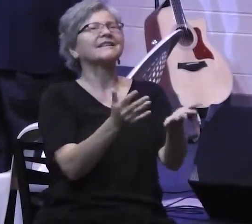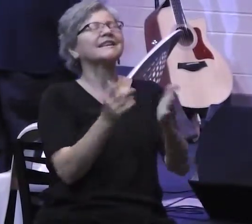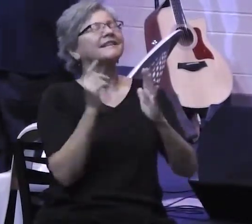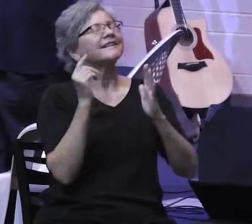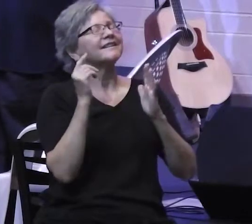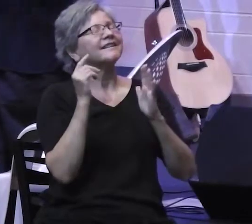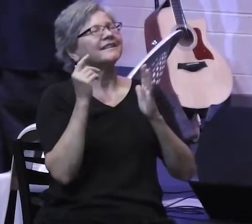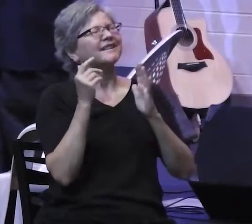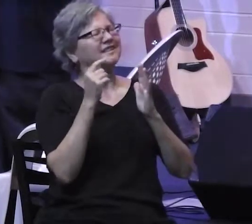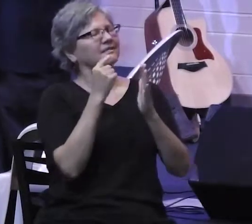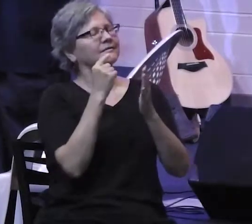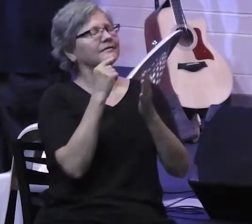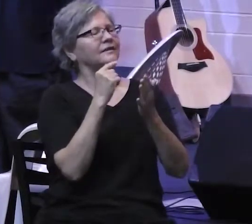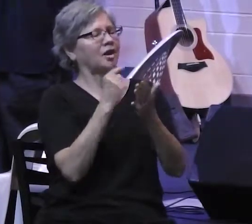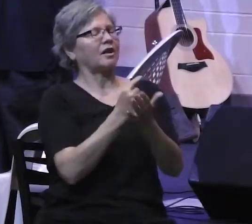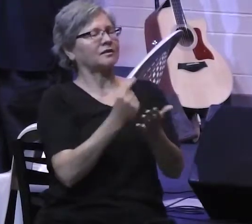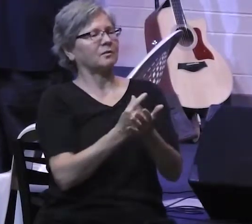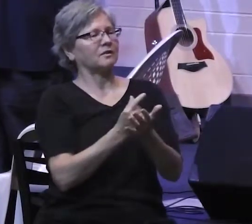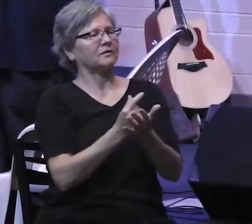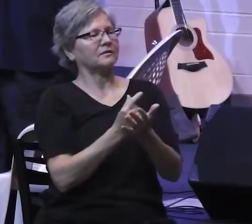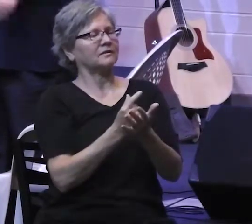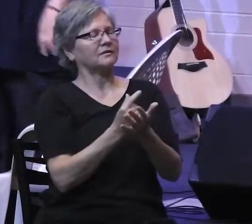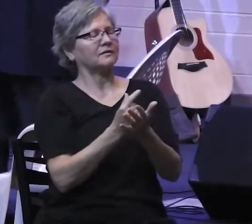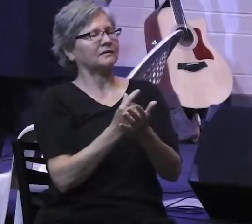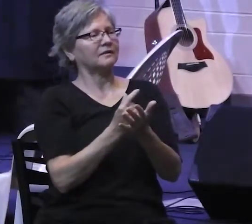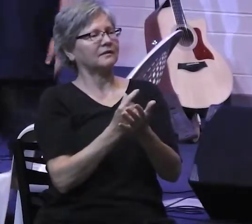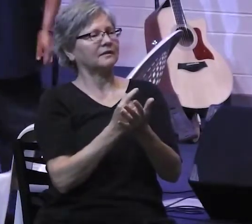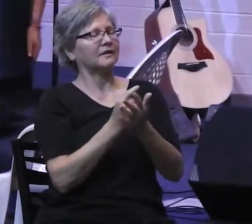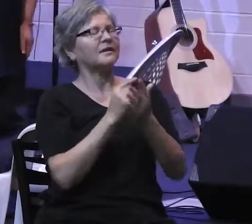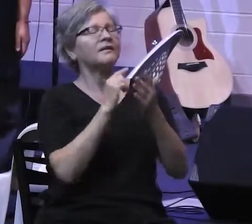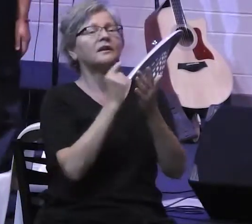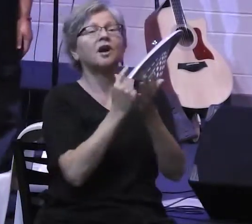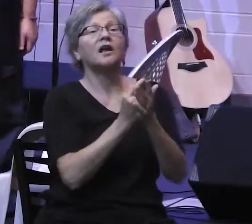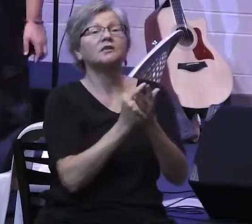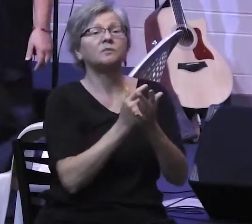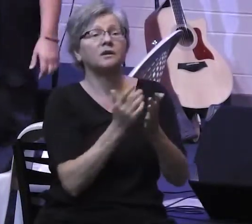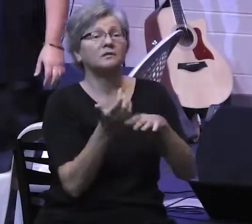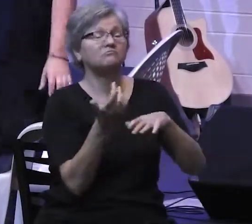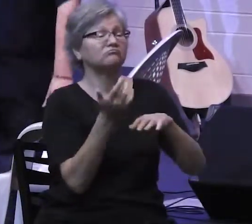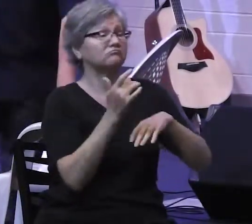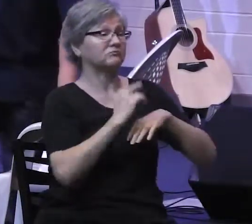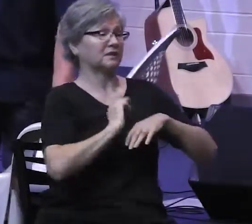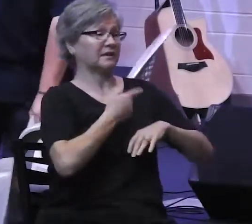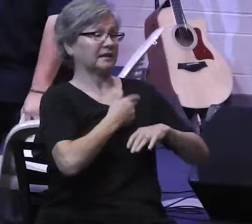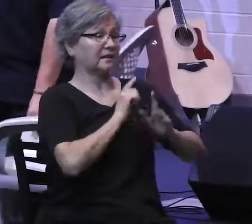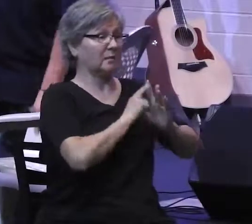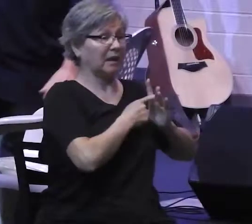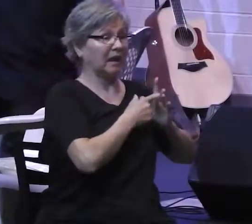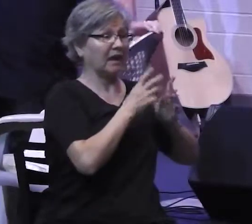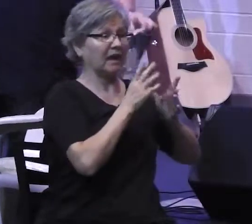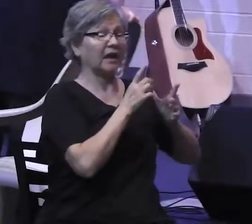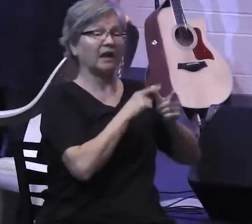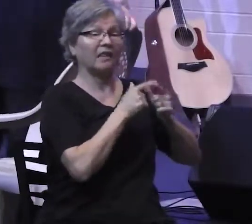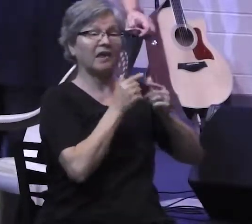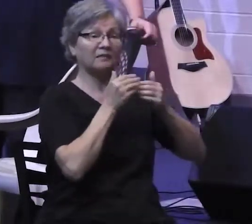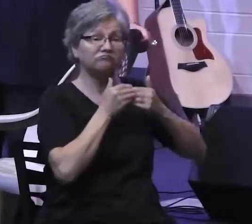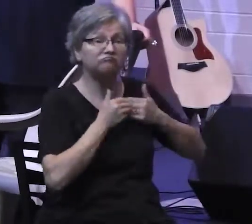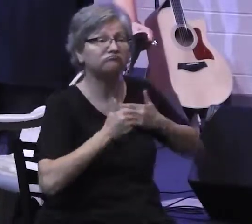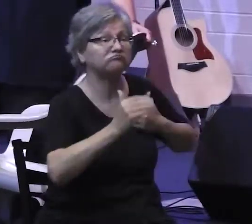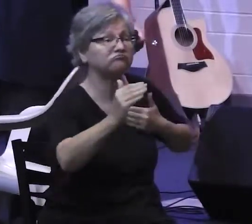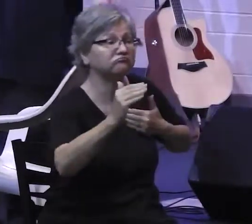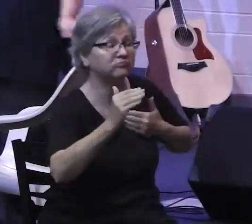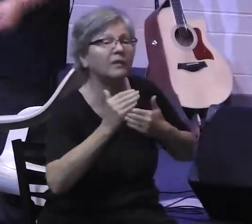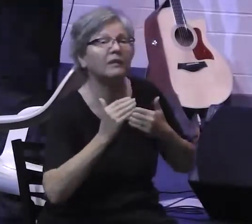flows throughout all the rest of our lives. And that's a great story. There's a lot of good that has come out of this telling